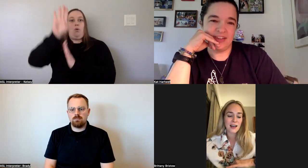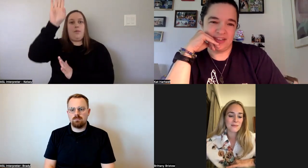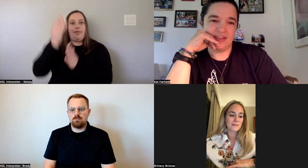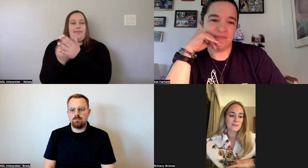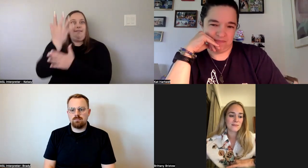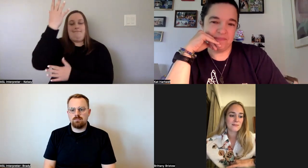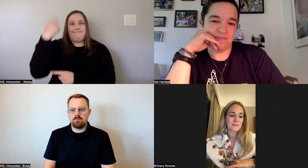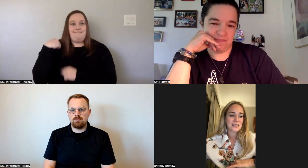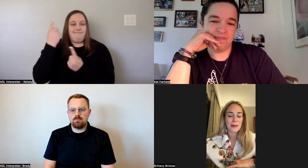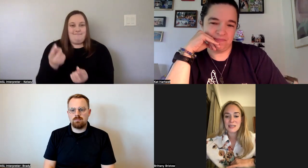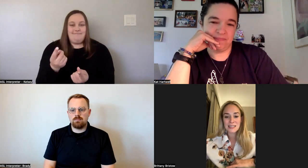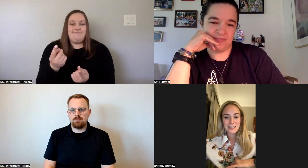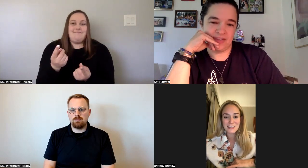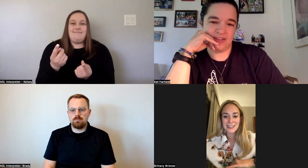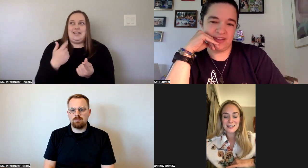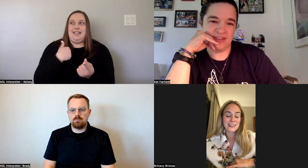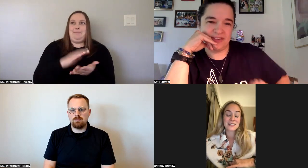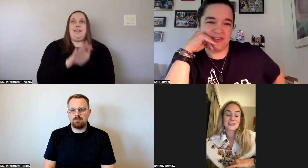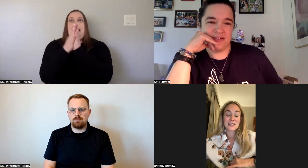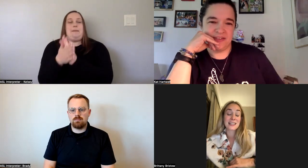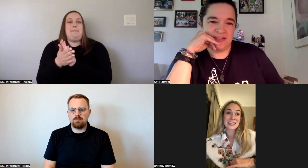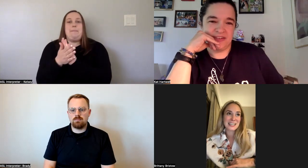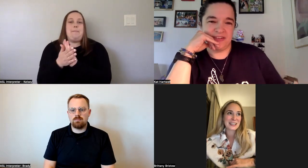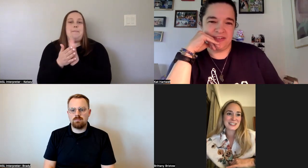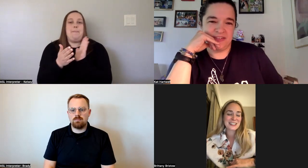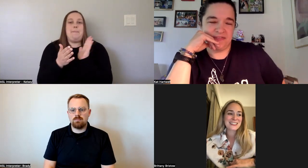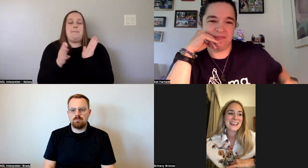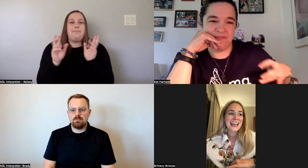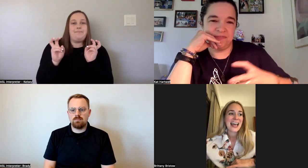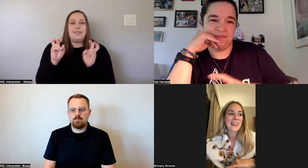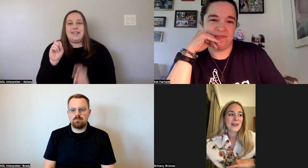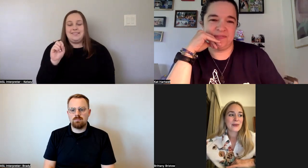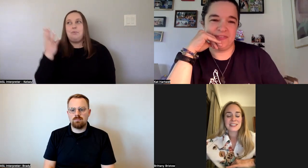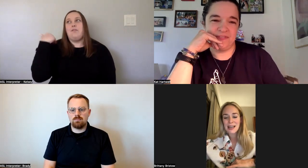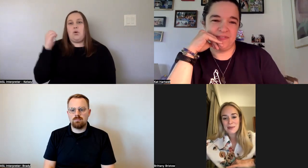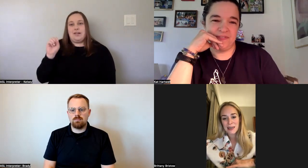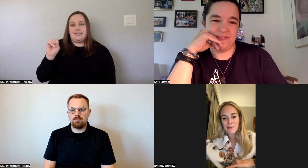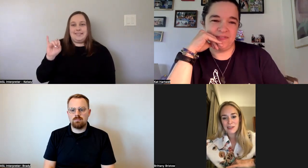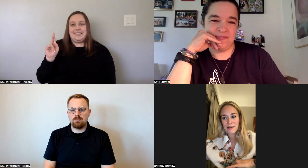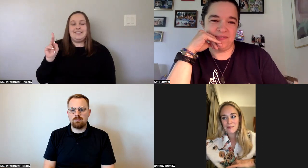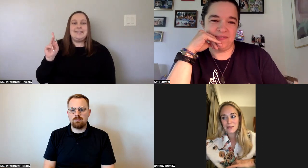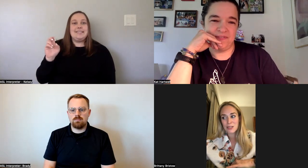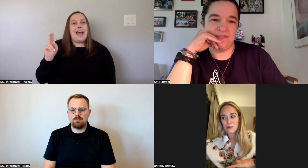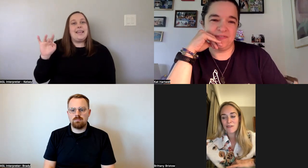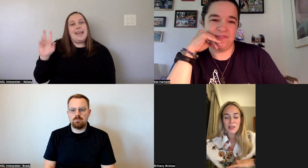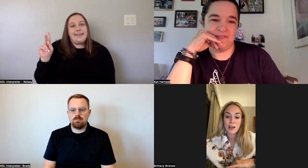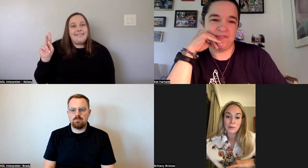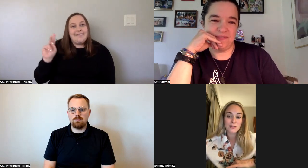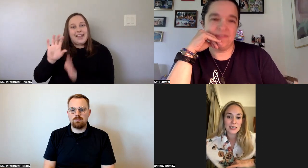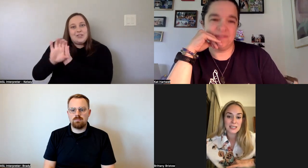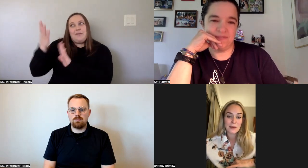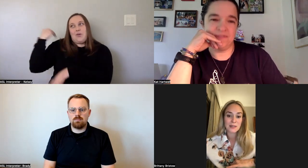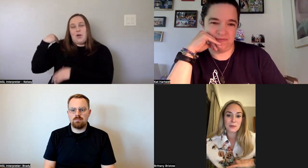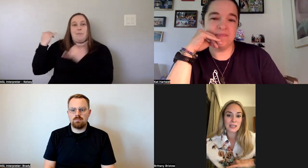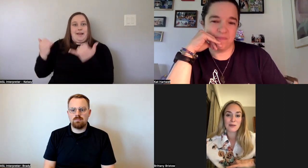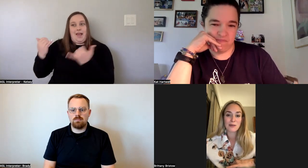I stepped into the sidekick characters. And then when the time came for them to give me the